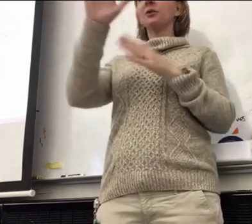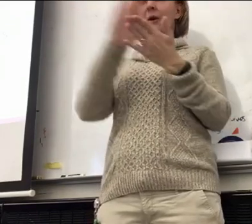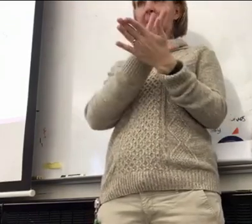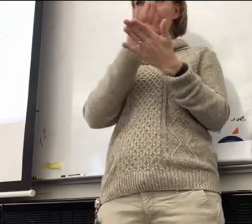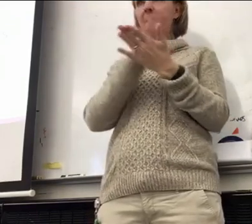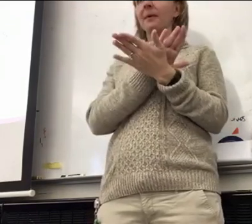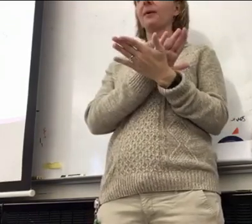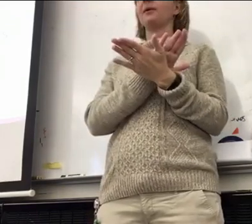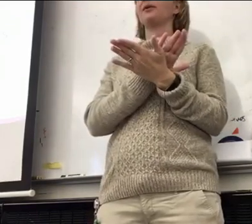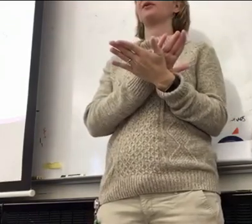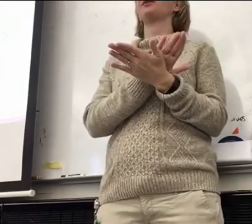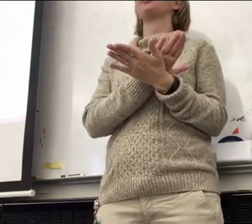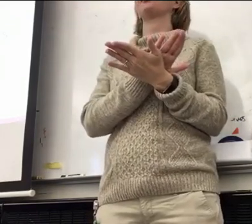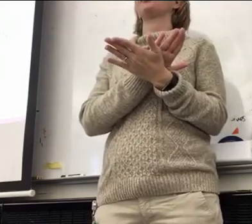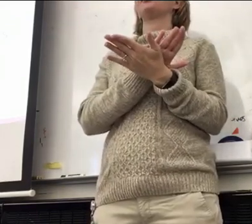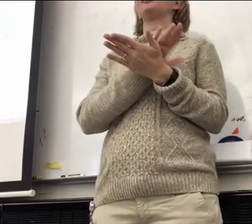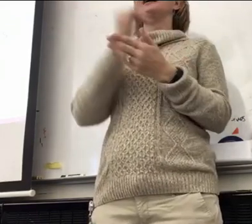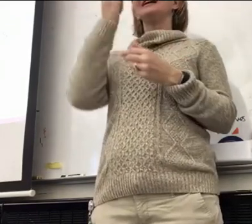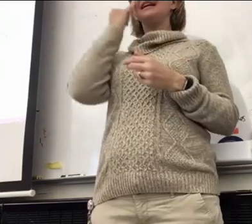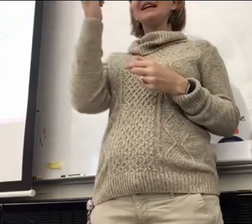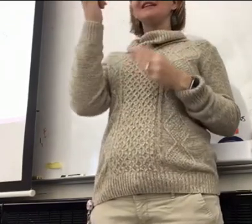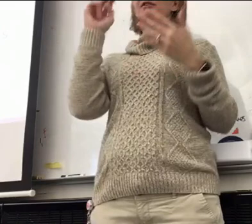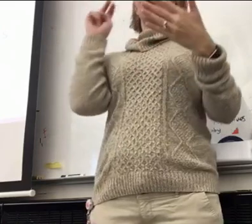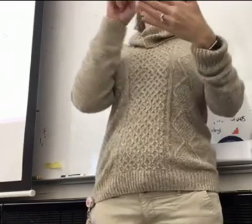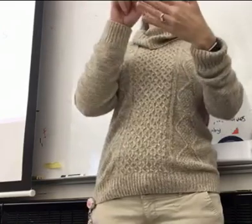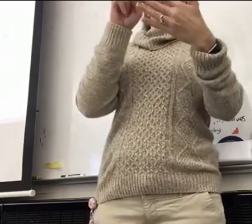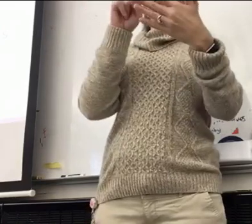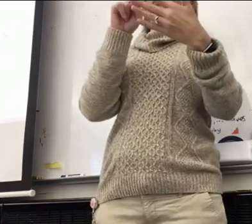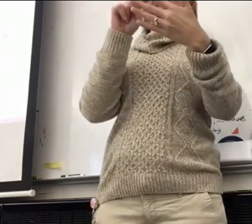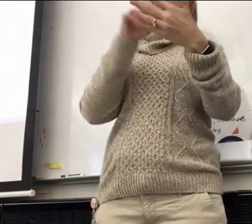of paper, if you will look